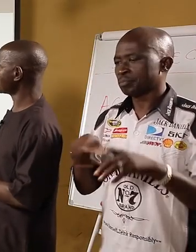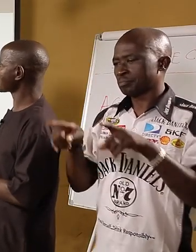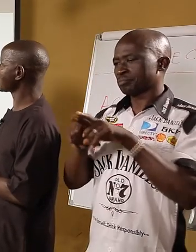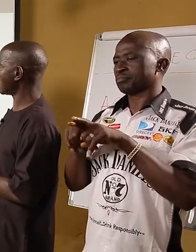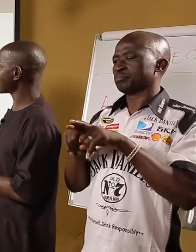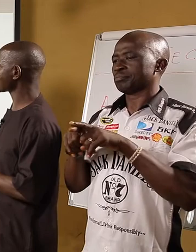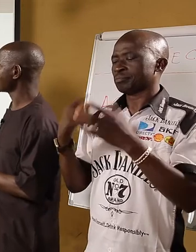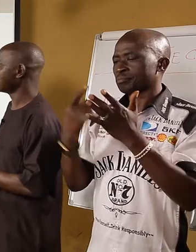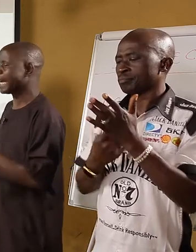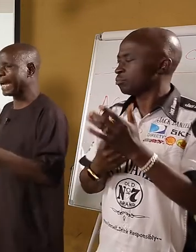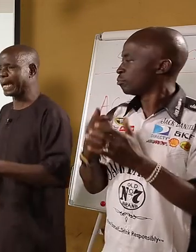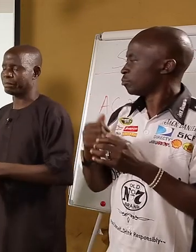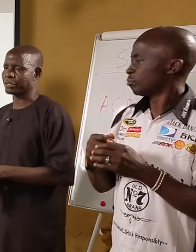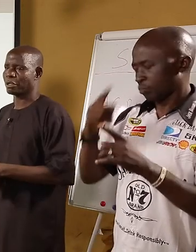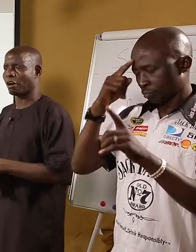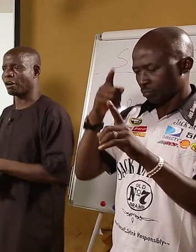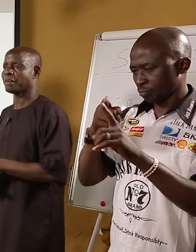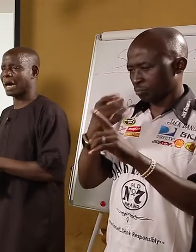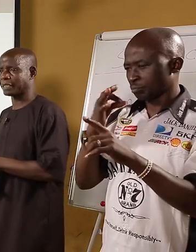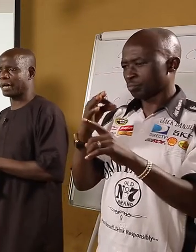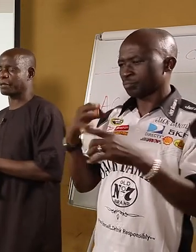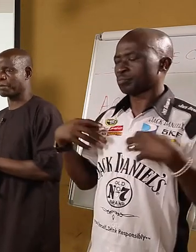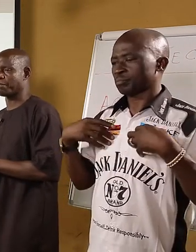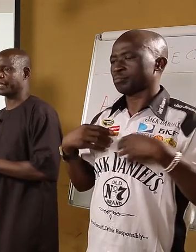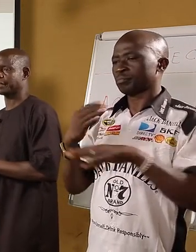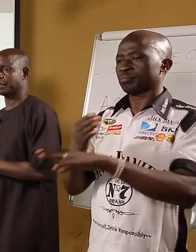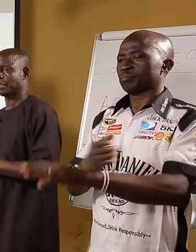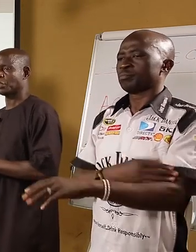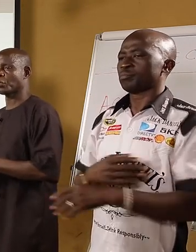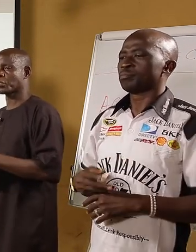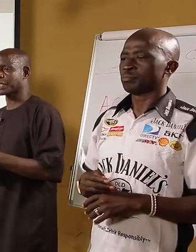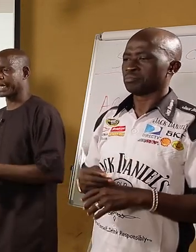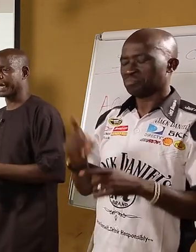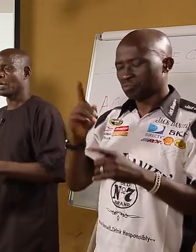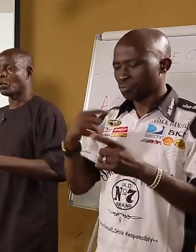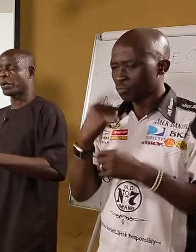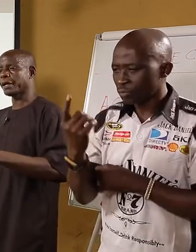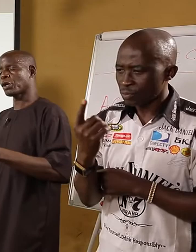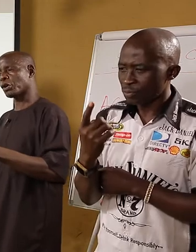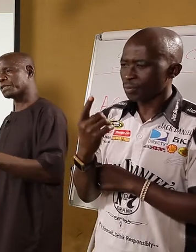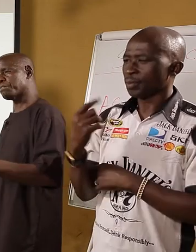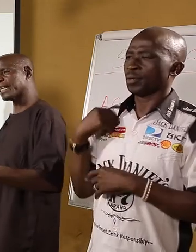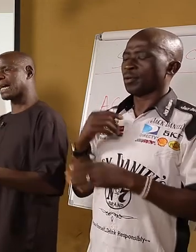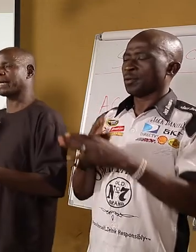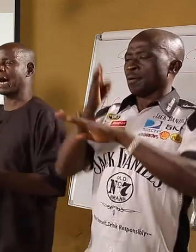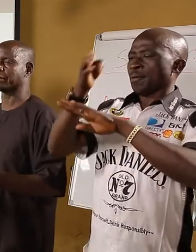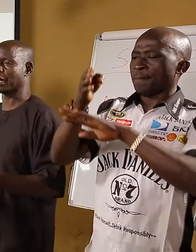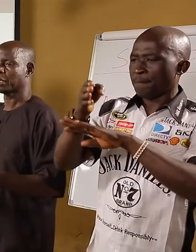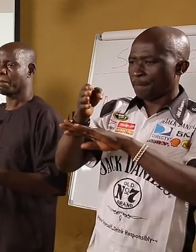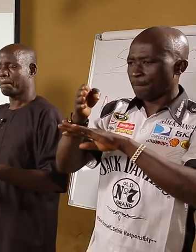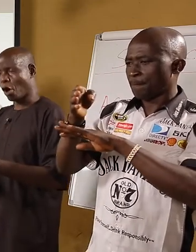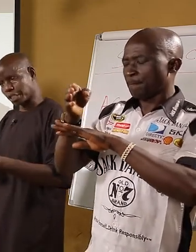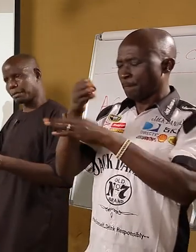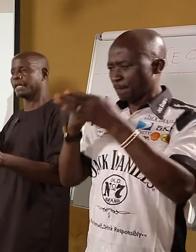also discussed the aims of animal improvement, in which we say we crossbreed an